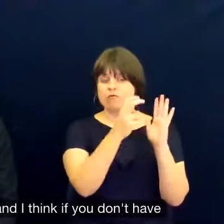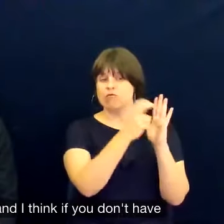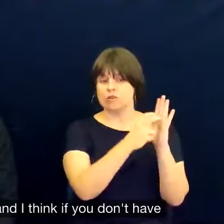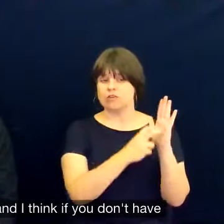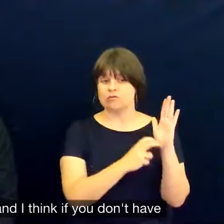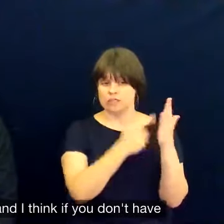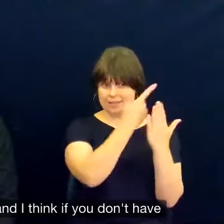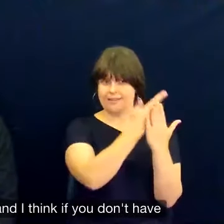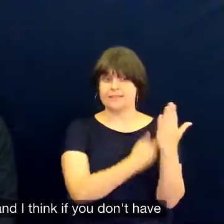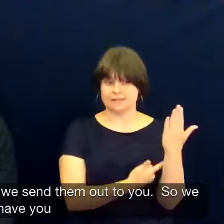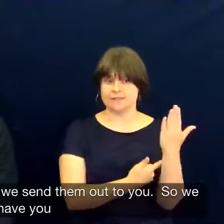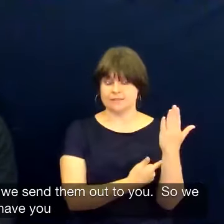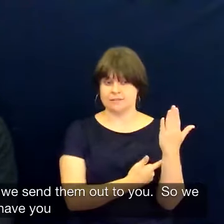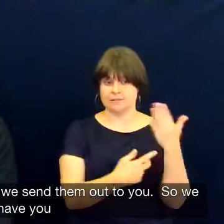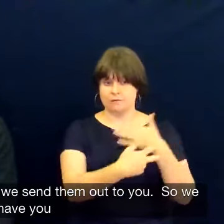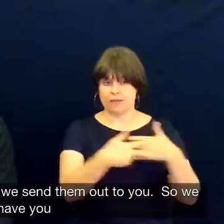list.